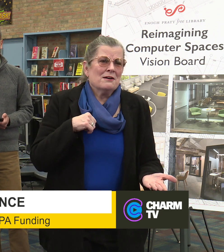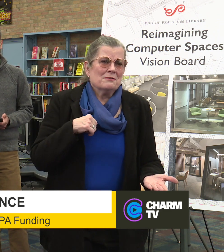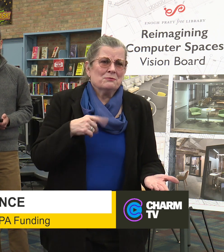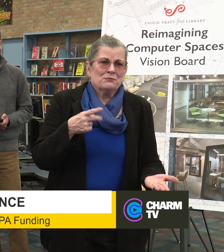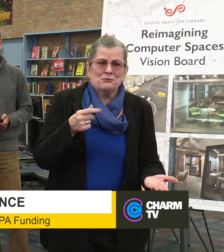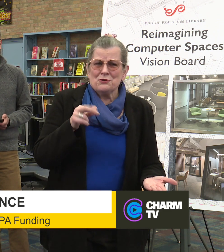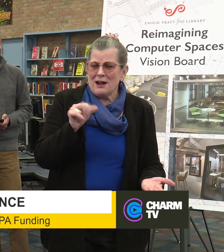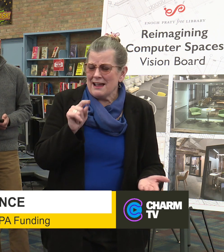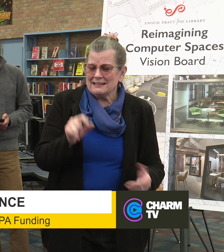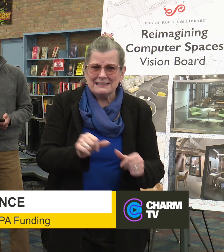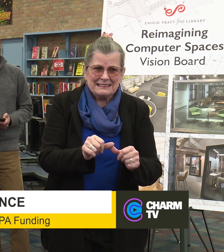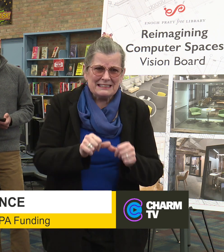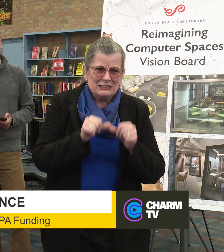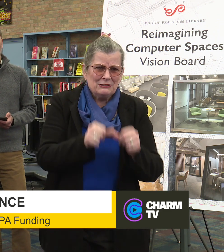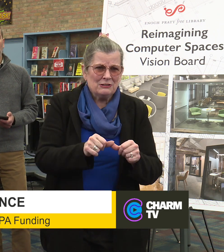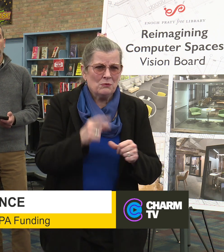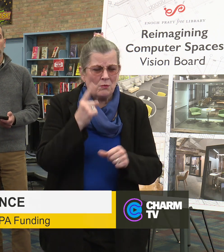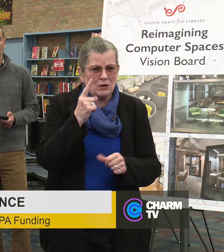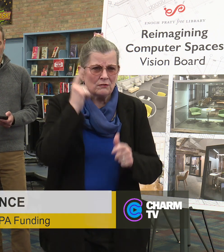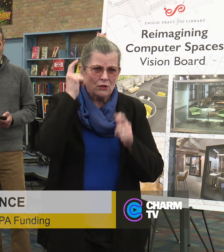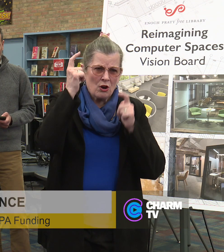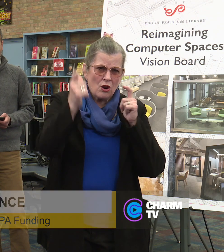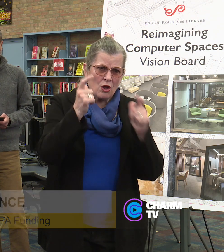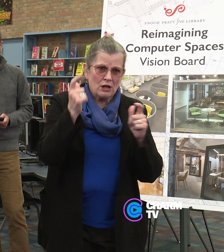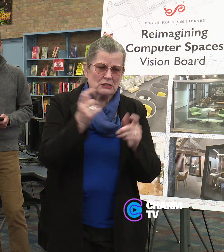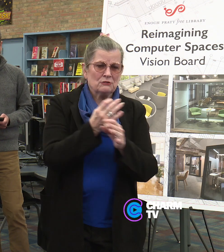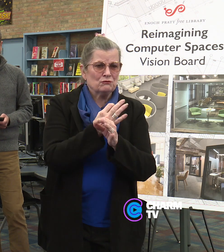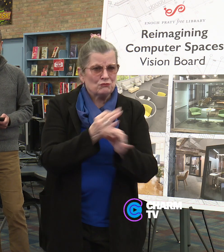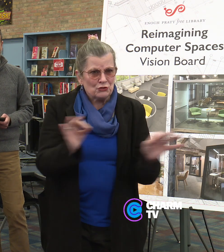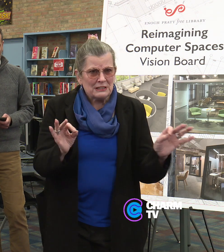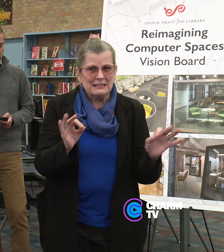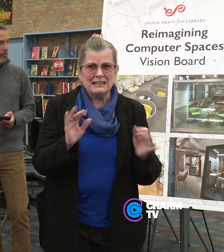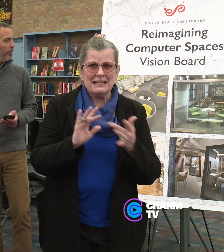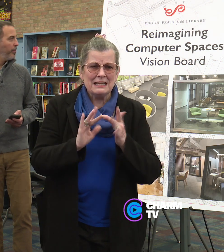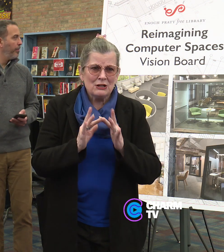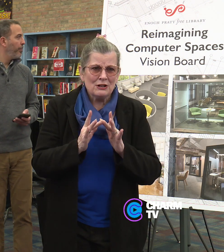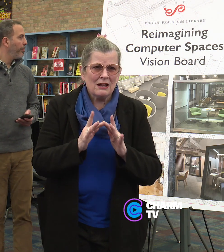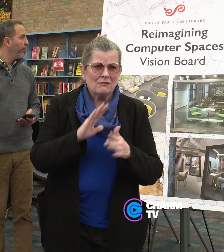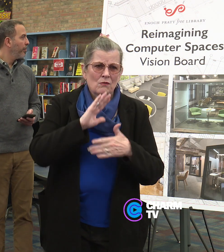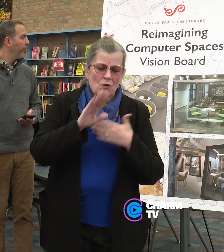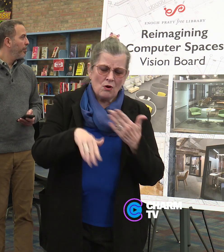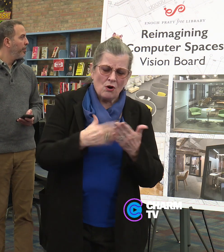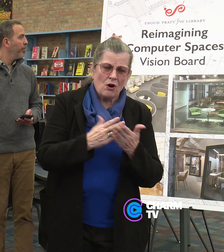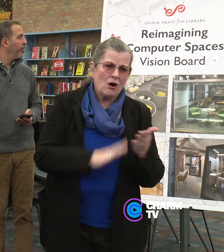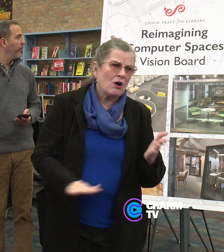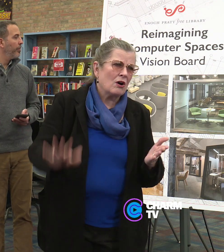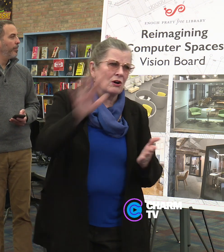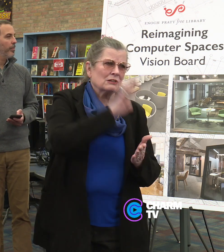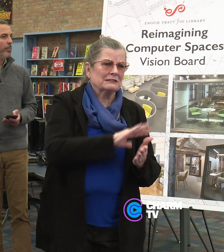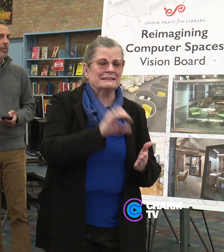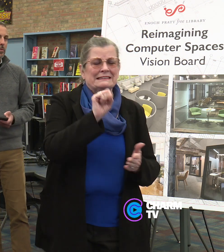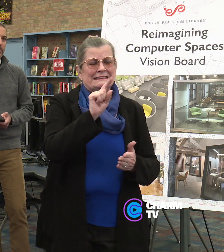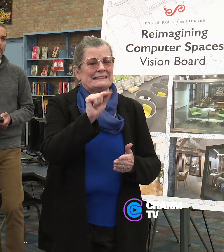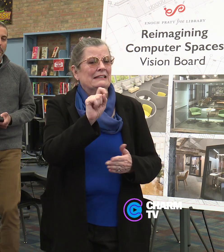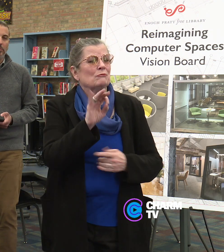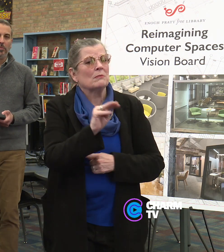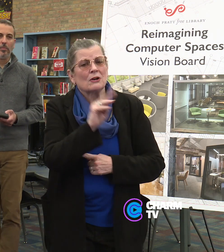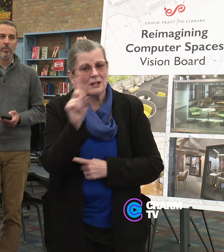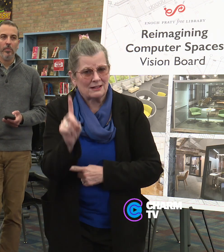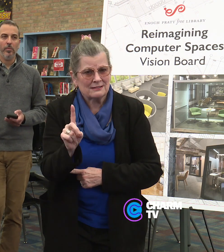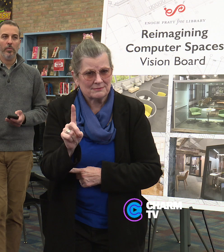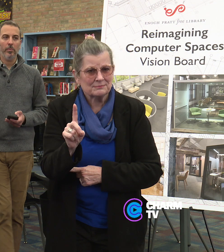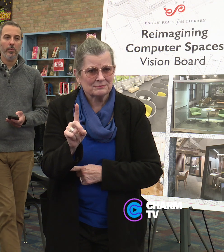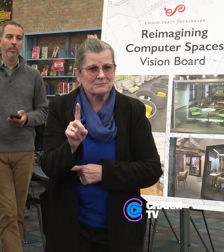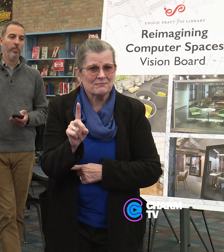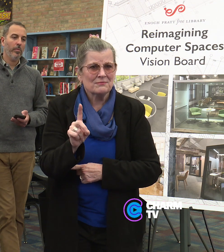to be one of the largest providers of free internet in the state of Maryland today. I am committed to making the best